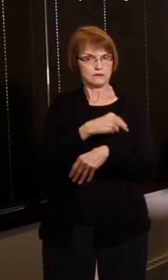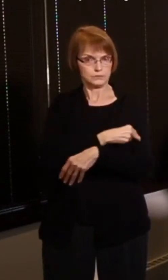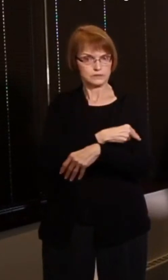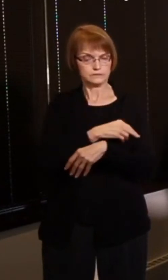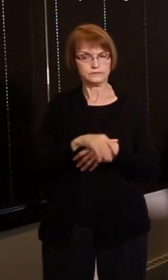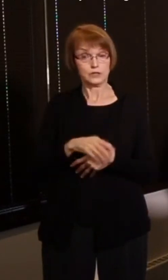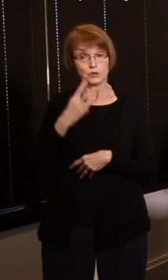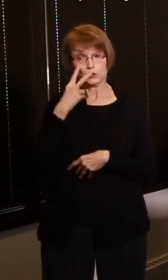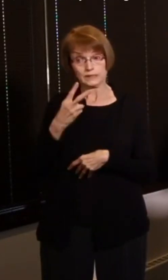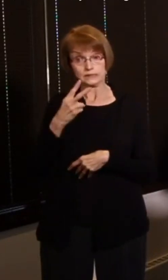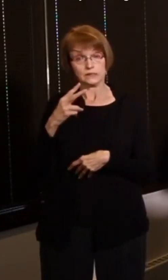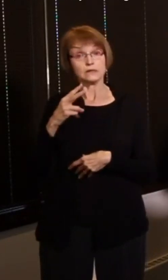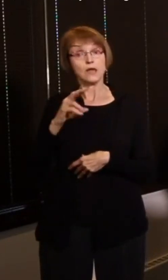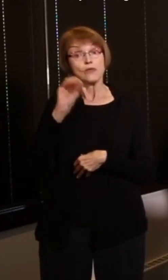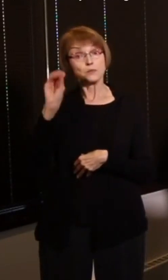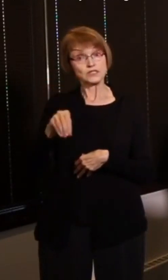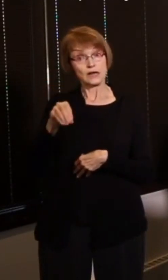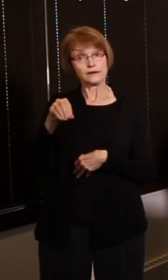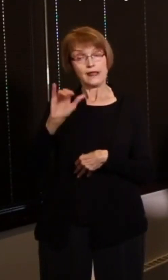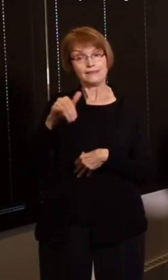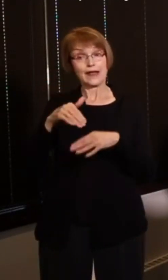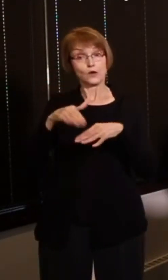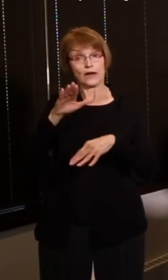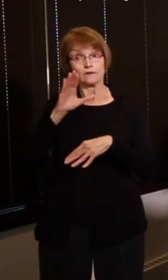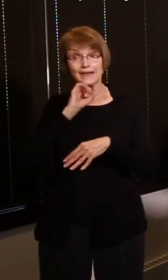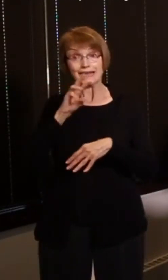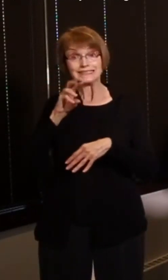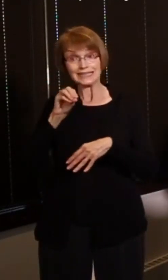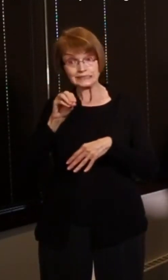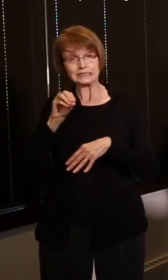the percentage coming down for that greater than 60 and